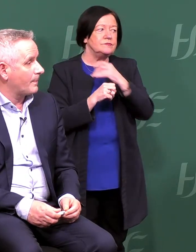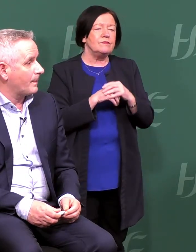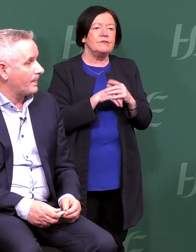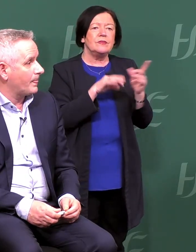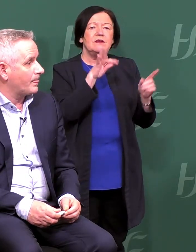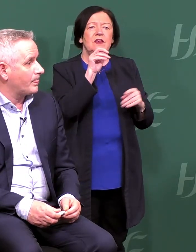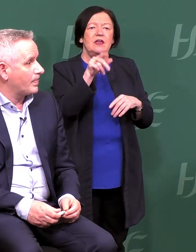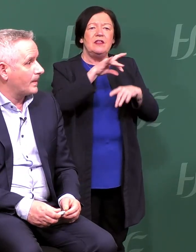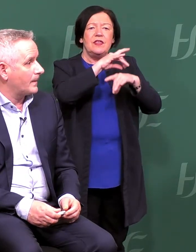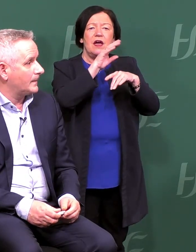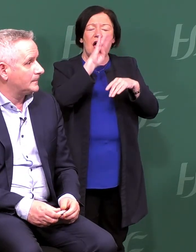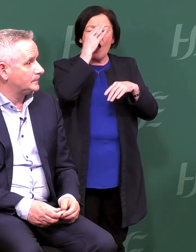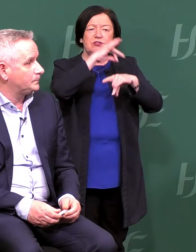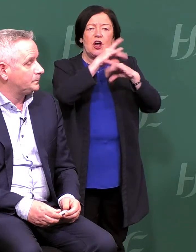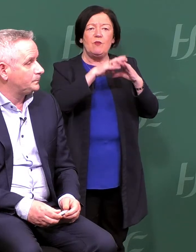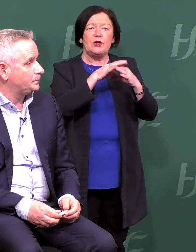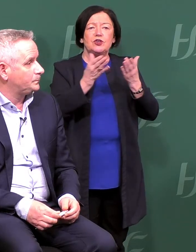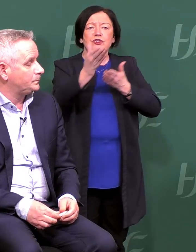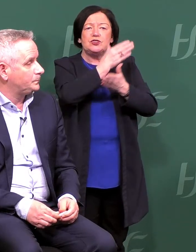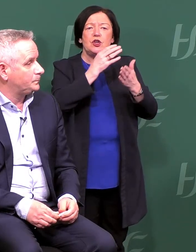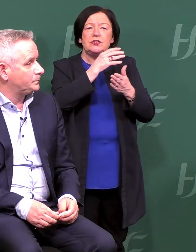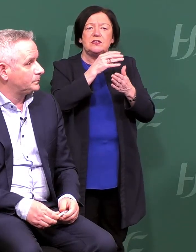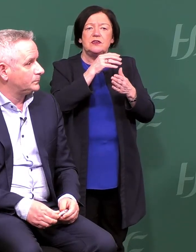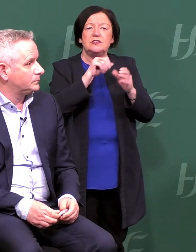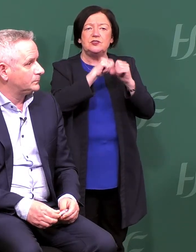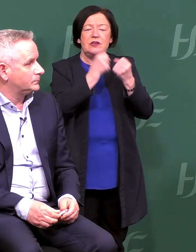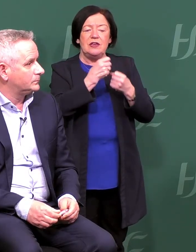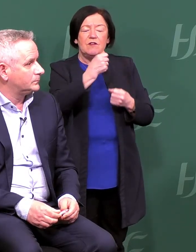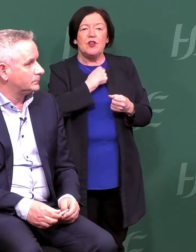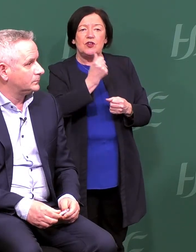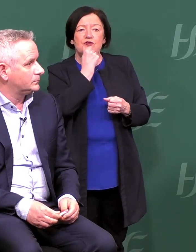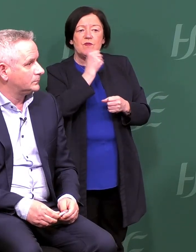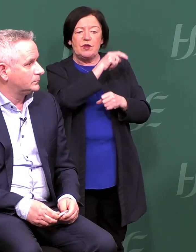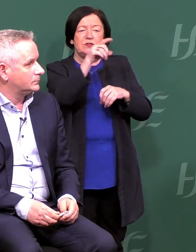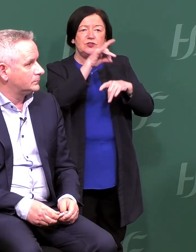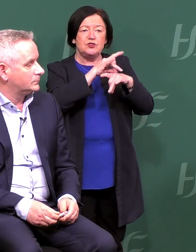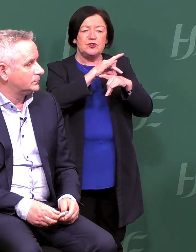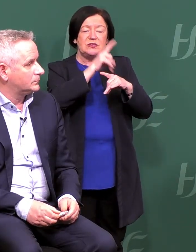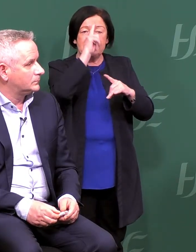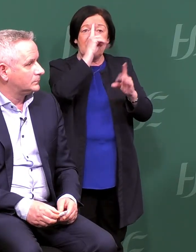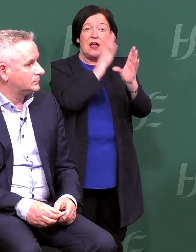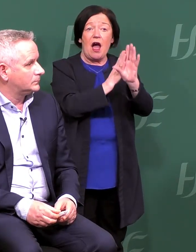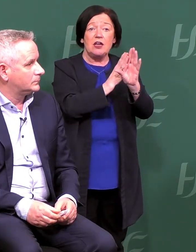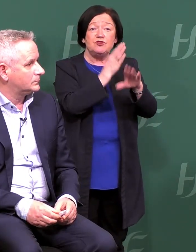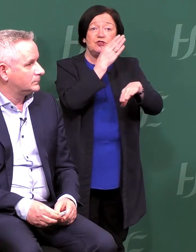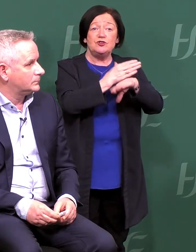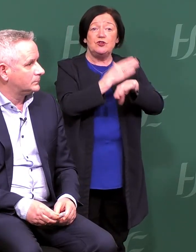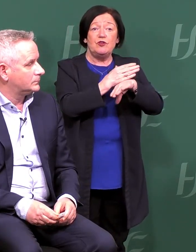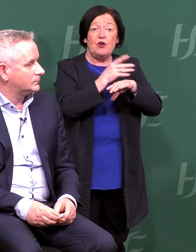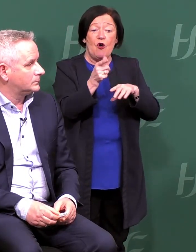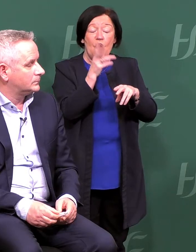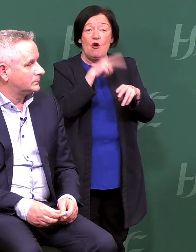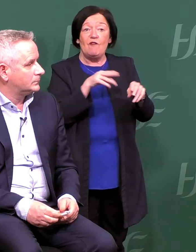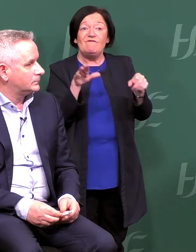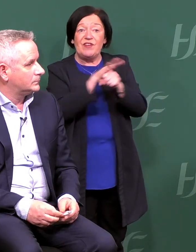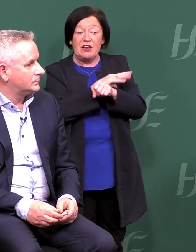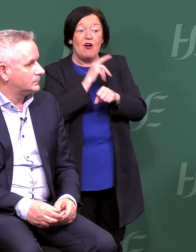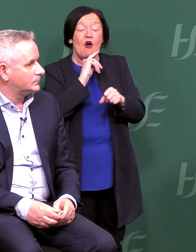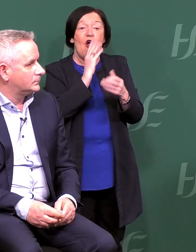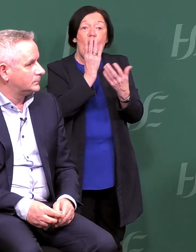The Irish Hospital Consultants Association puts the figure of the number of consultant psychiatry posts unfilled or